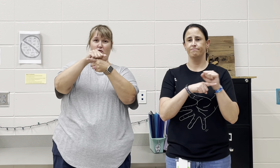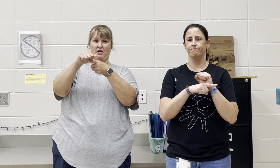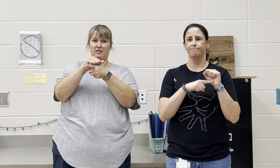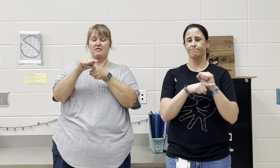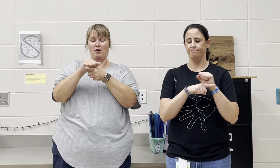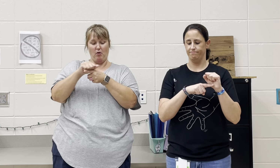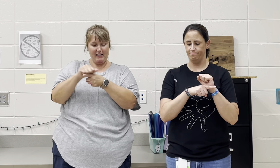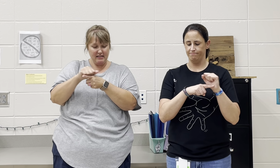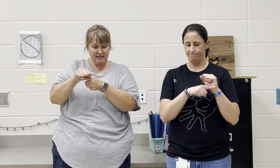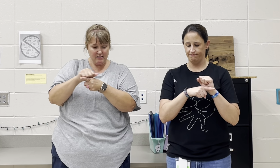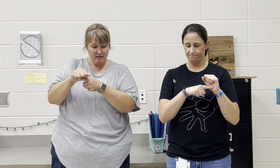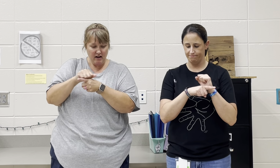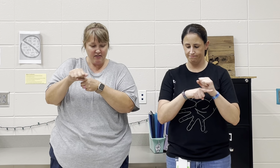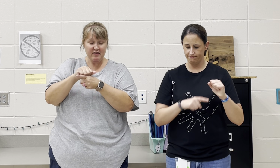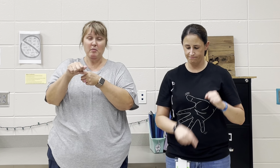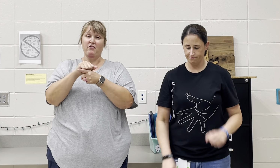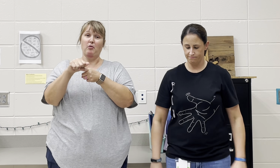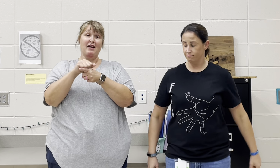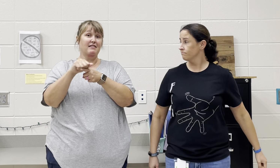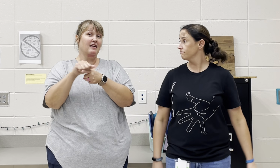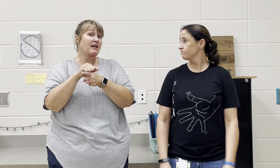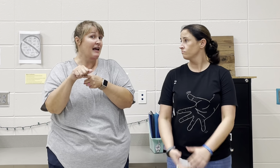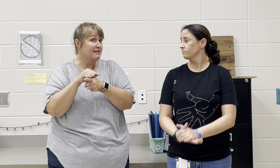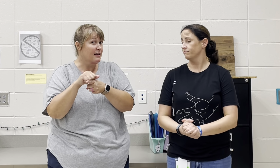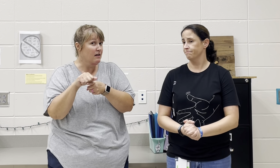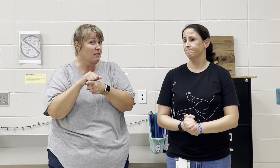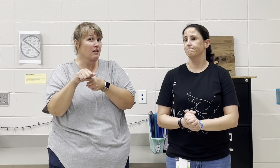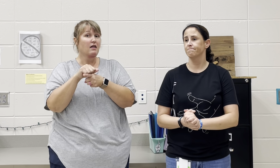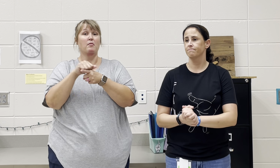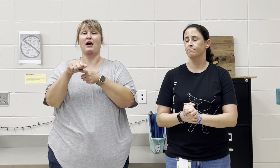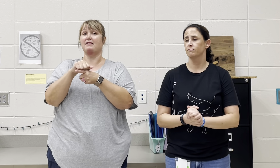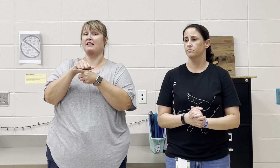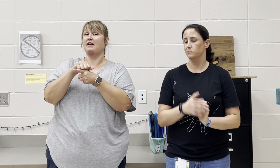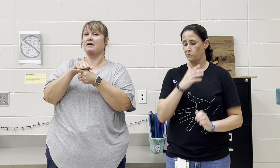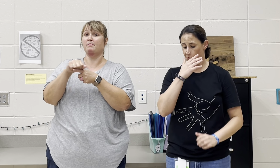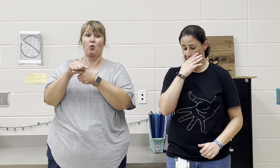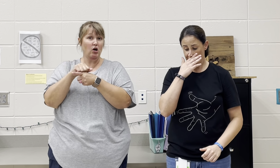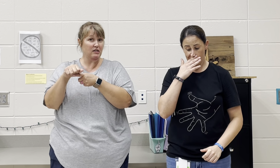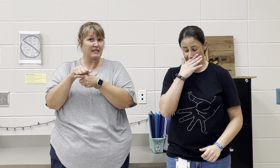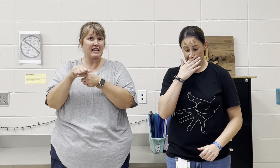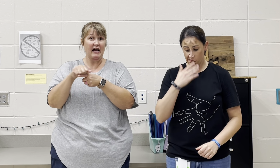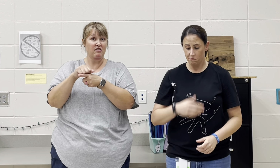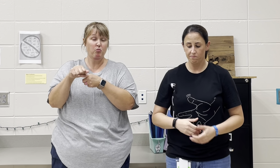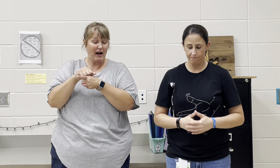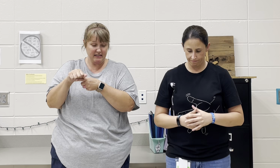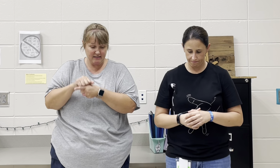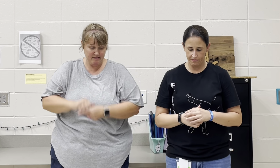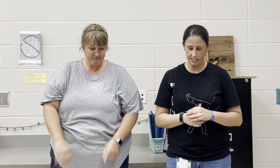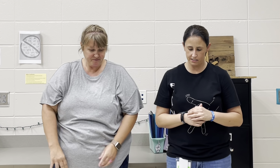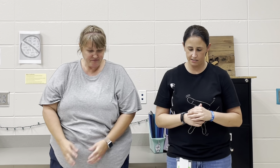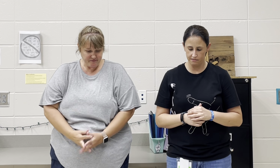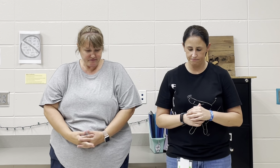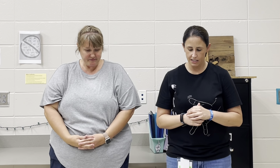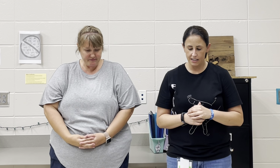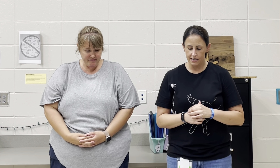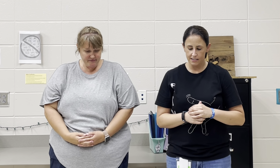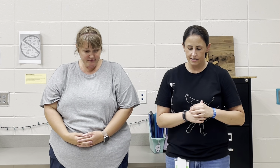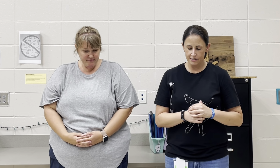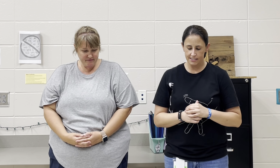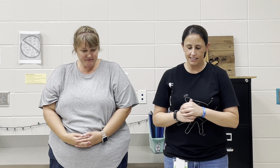forth. So practice. This can be for practicing ASL, practicing sports, any kind of practice. Yes.